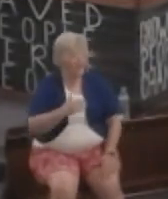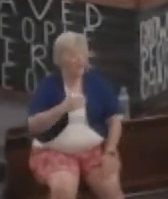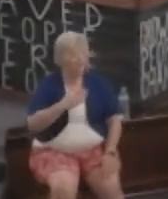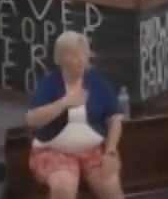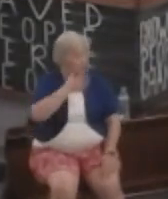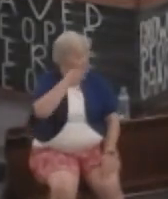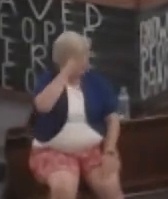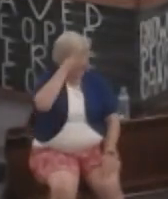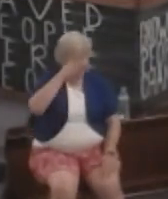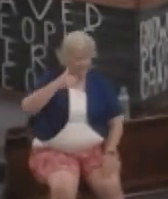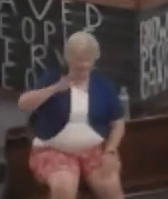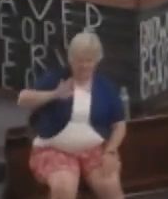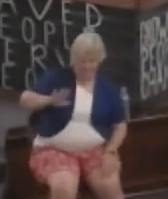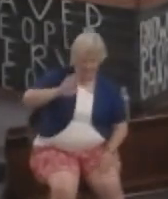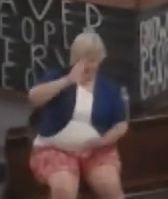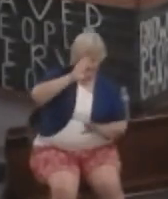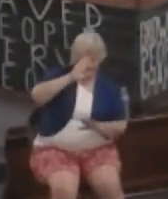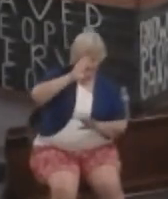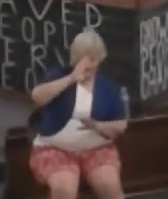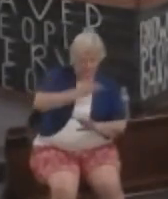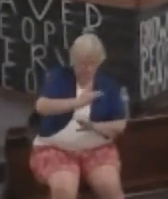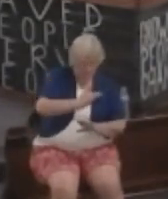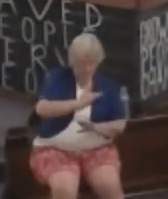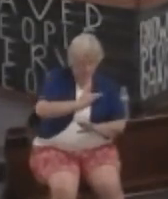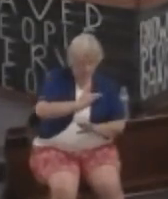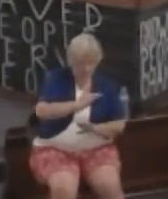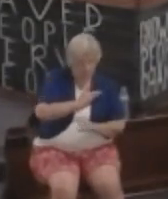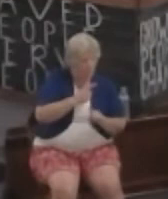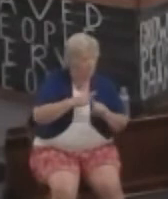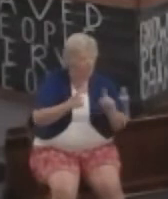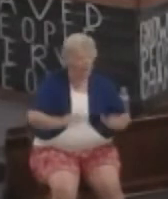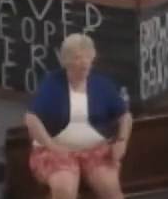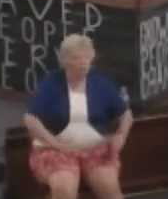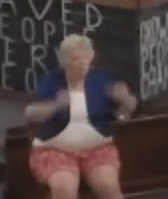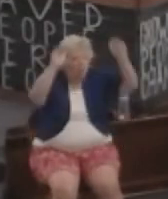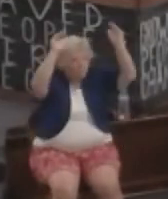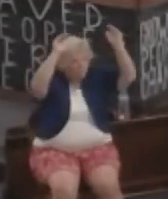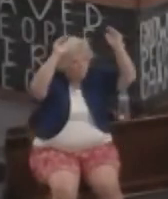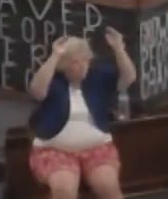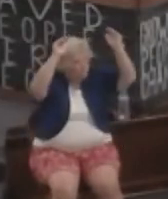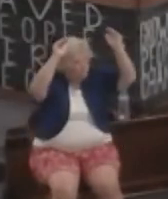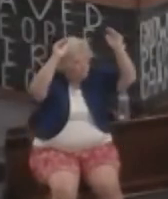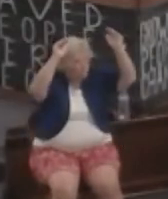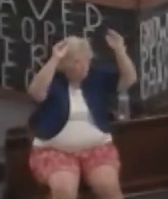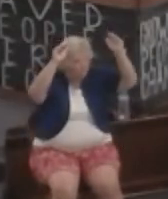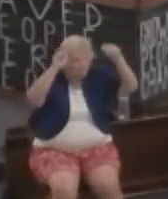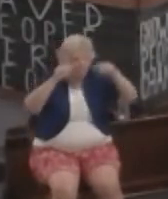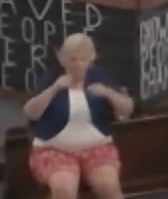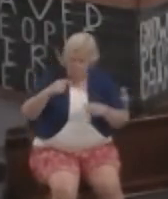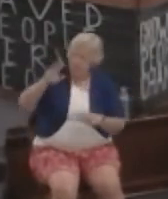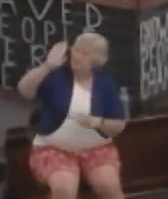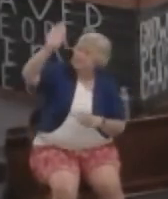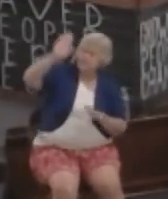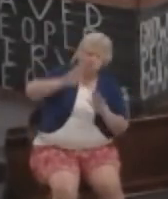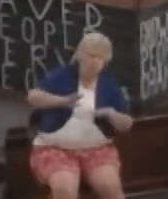act like a child. I have grown and matured. We are called to do the same thing as children of